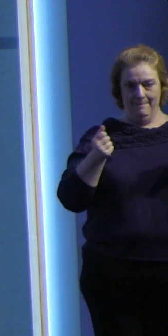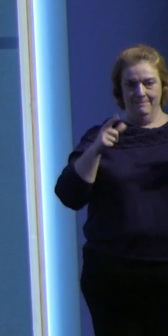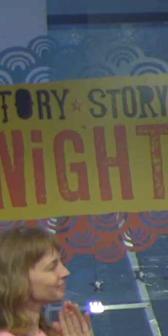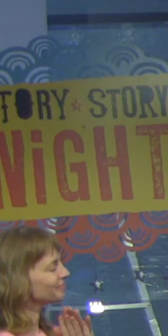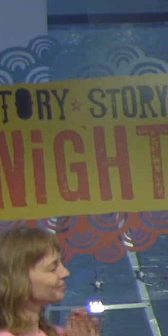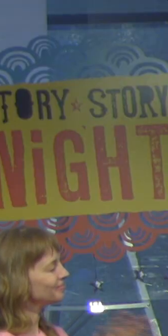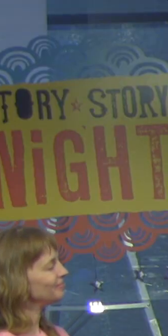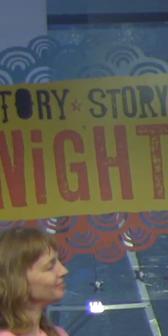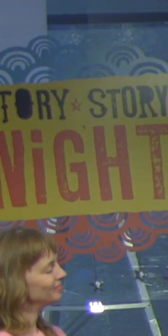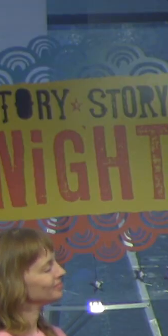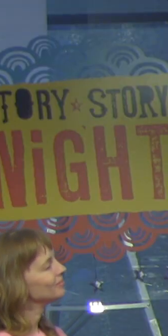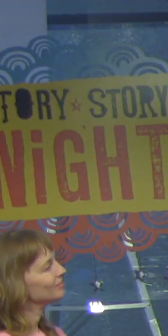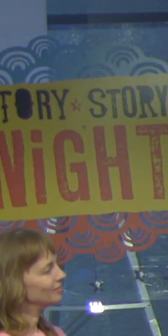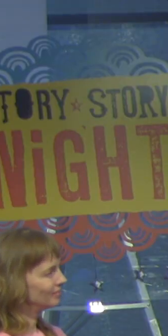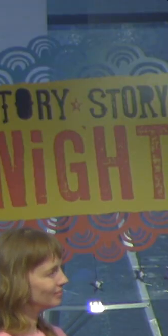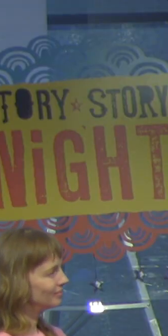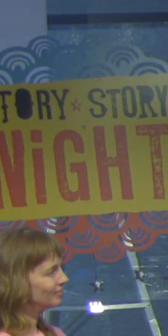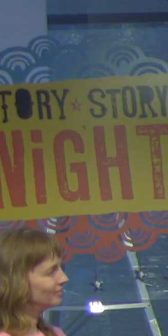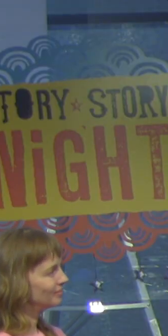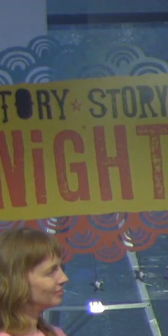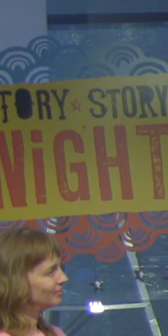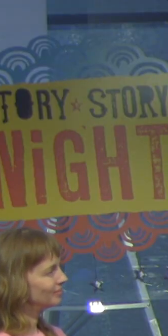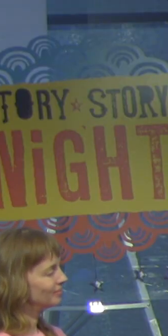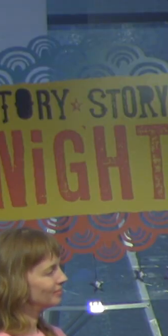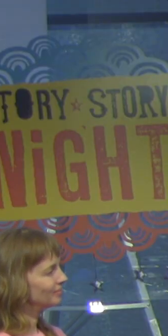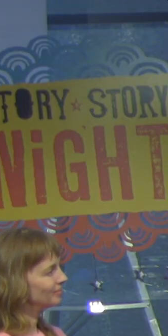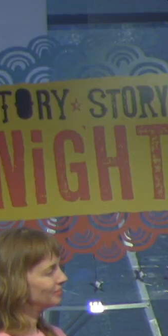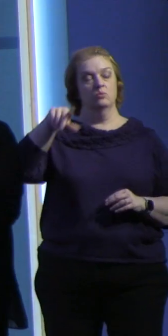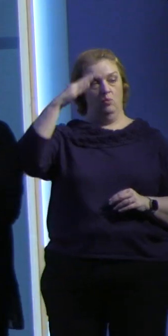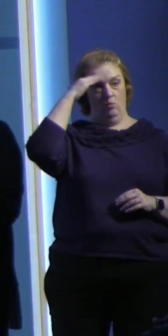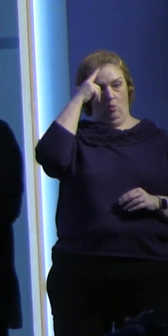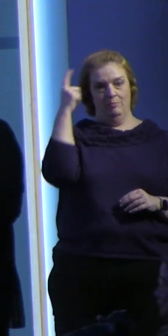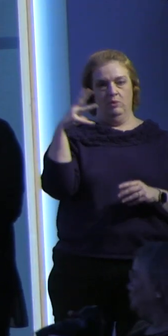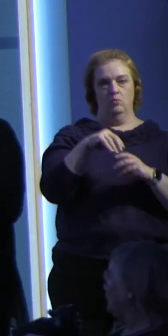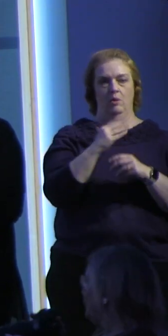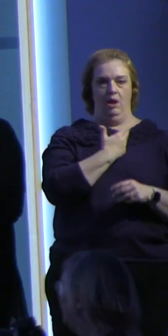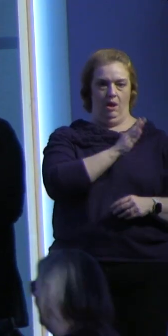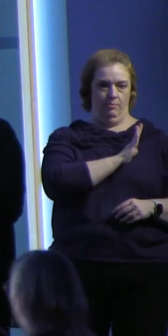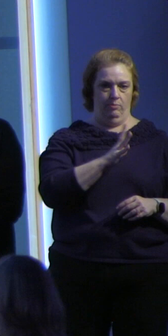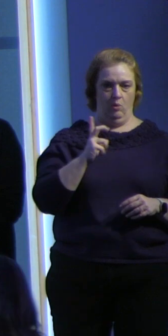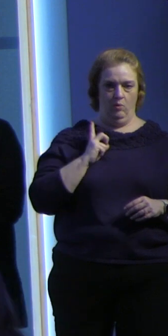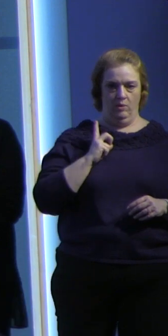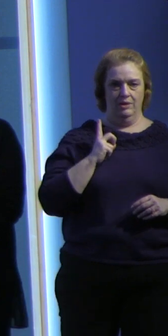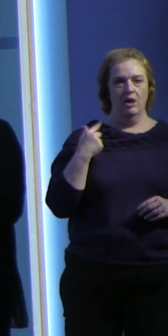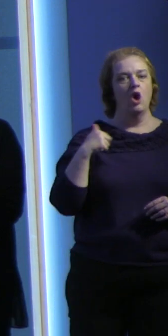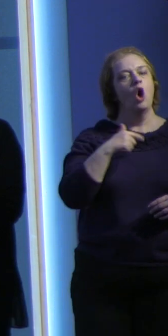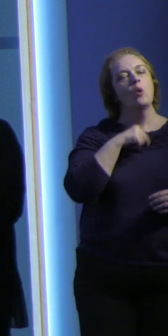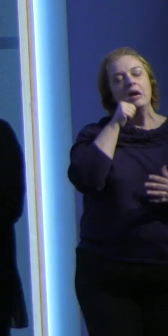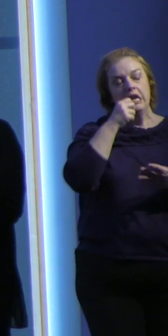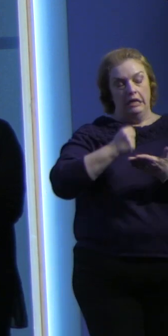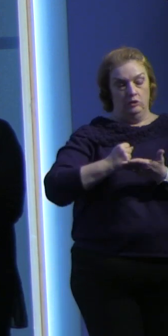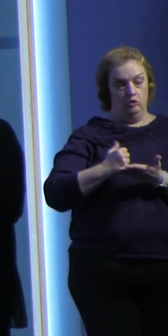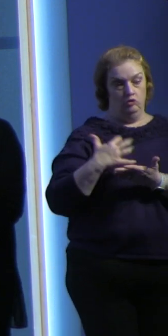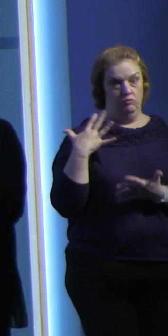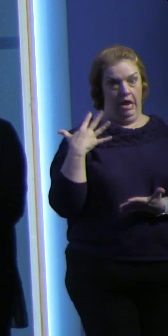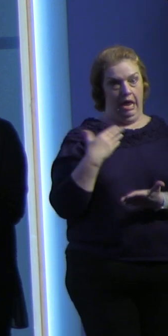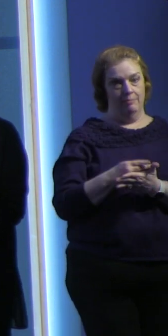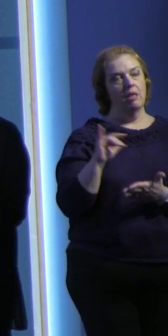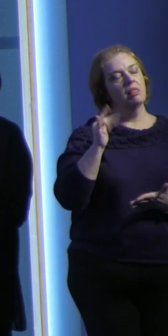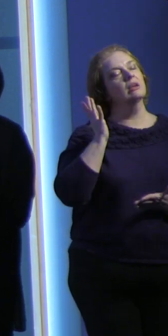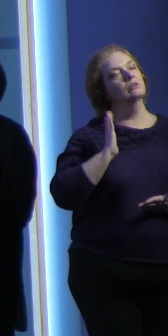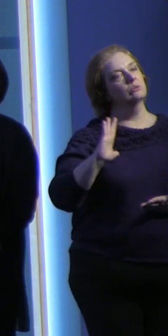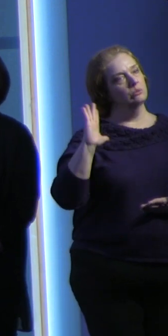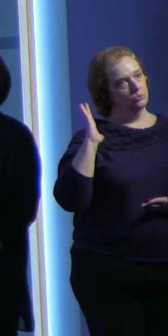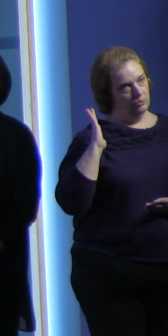by. Now, as you know, because you have been on our board, we are not rolling in riches like we used to